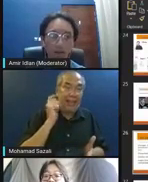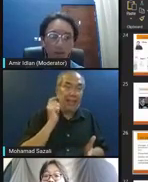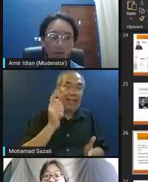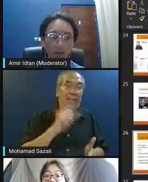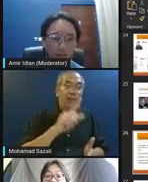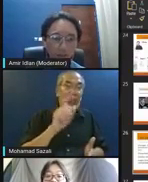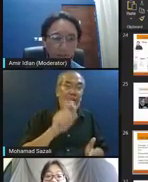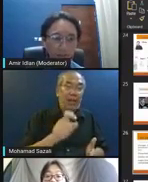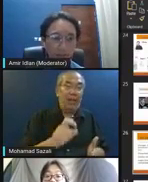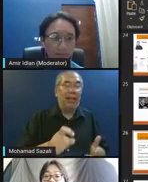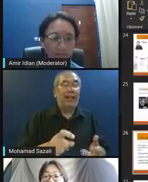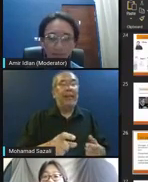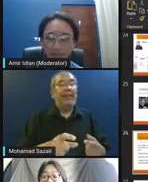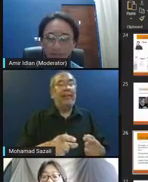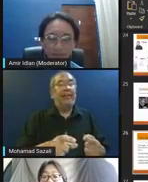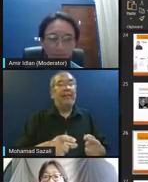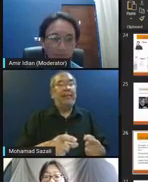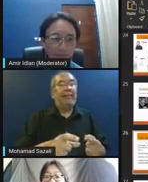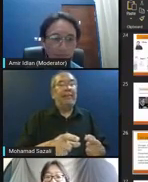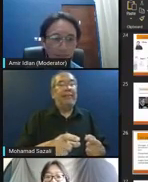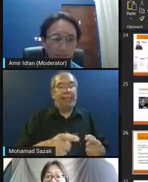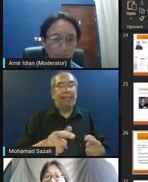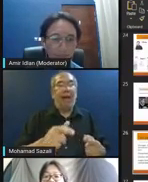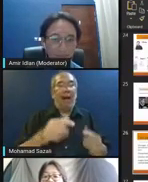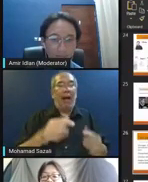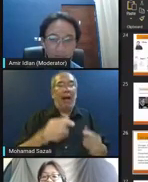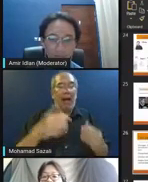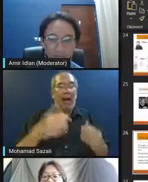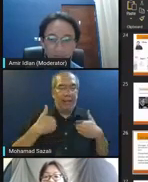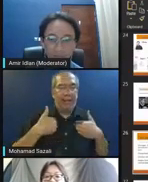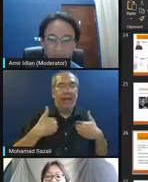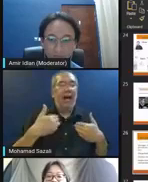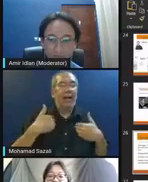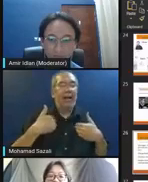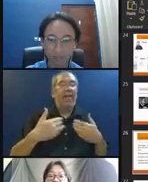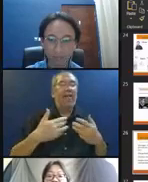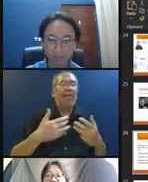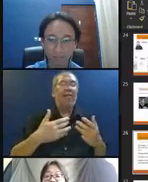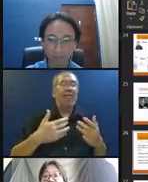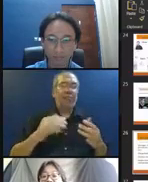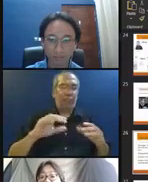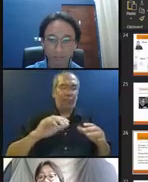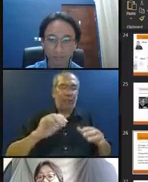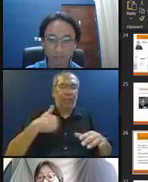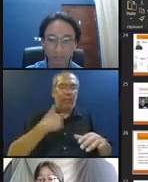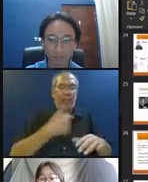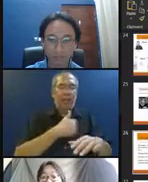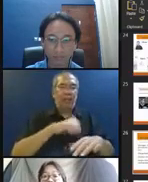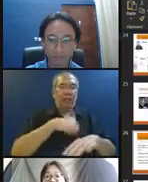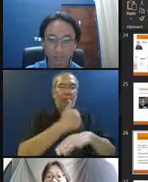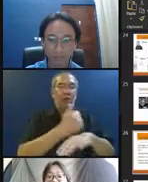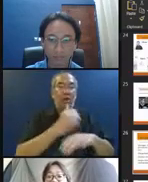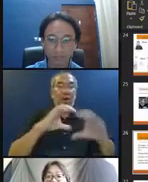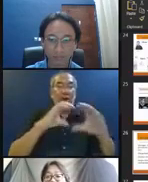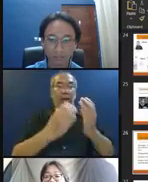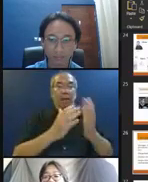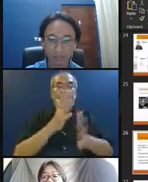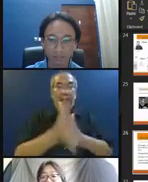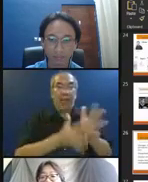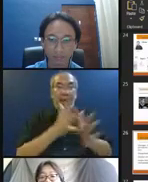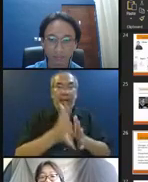So just now, the person, Danish, right, that asked if a person can learn sign language. Say yes.